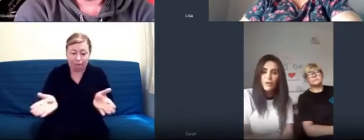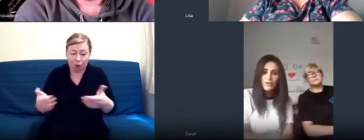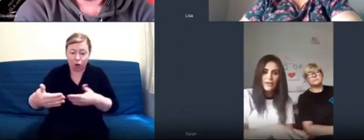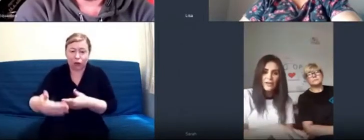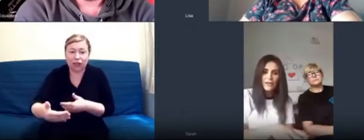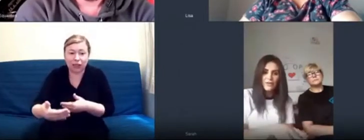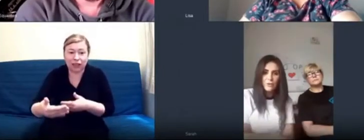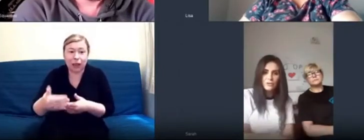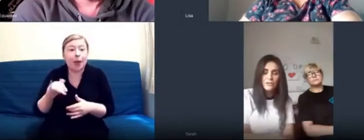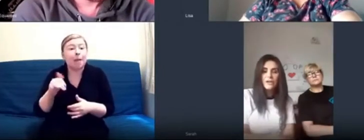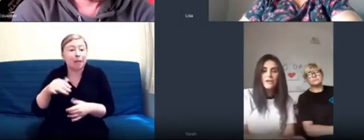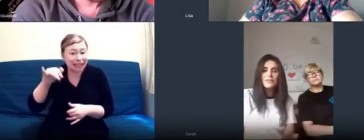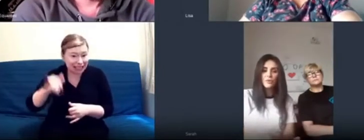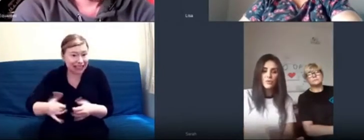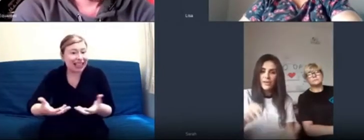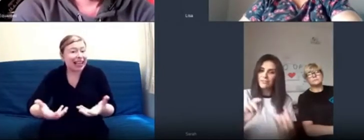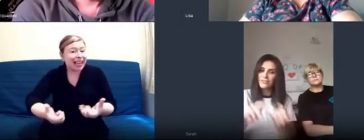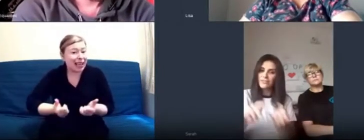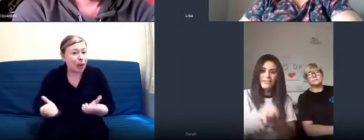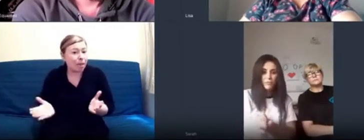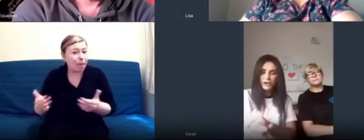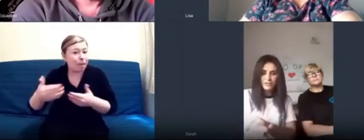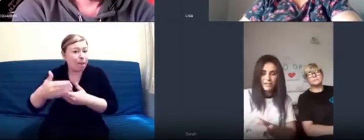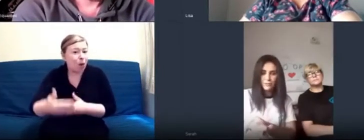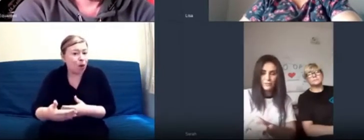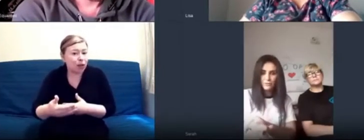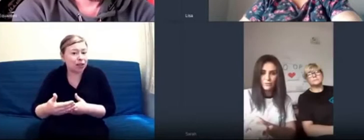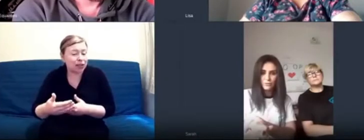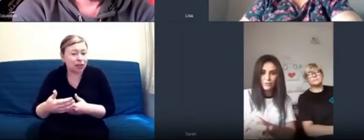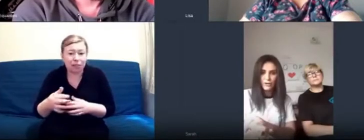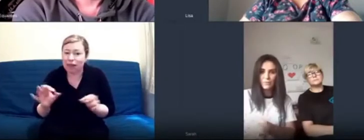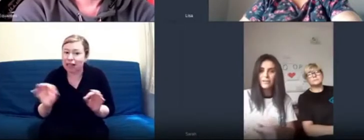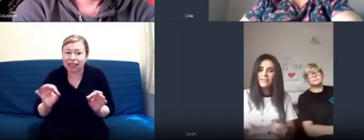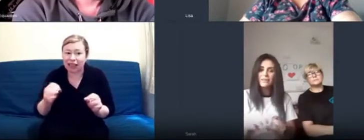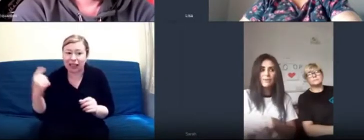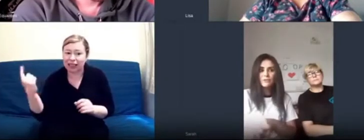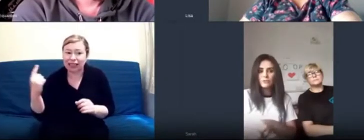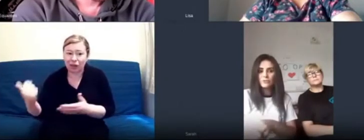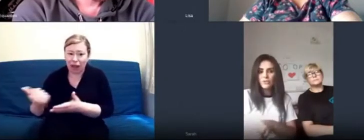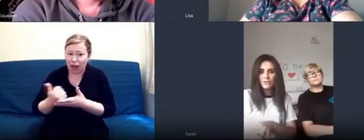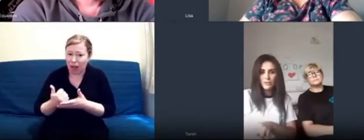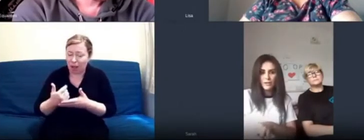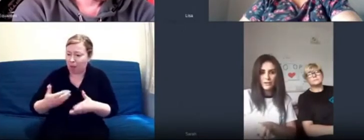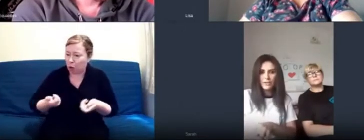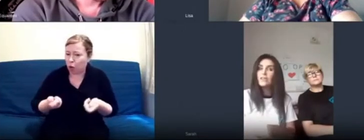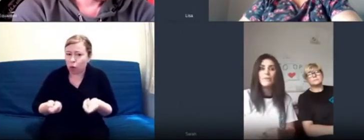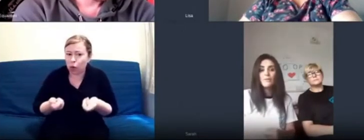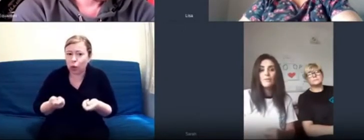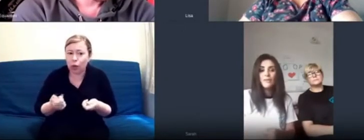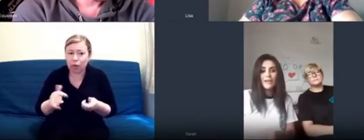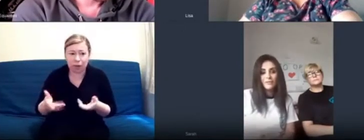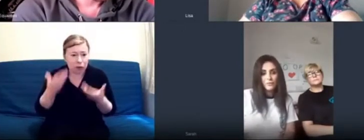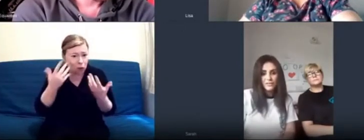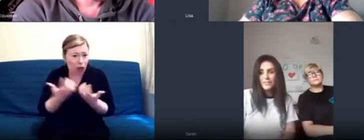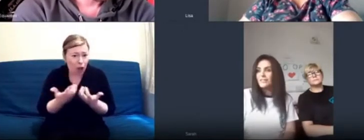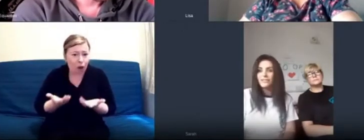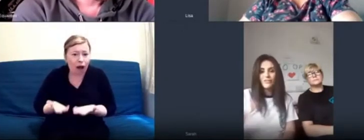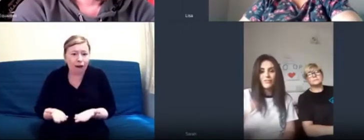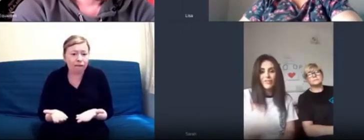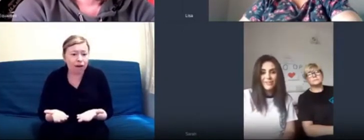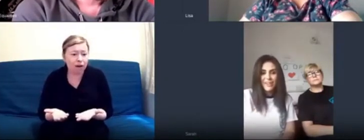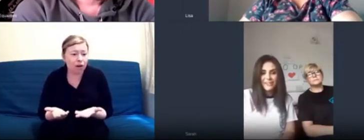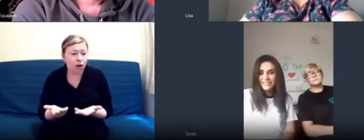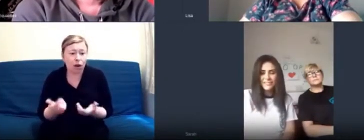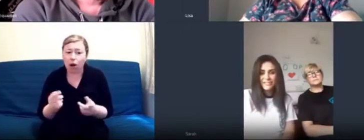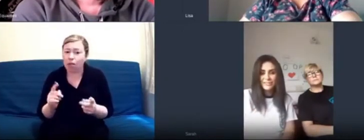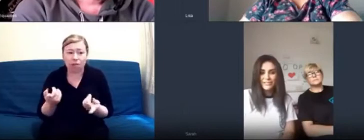they might qualify for a box, but they don't have key workers to help with the food prep. They maybe don't know how to work an oven, or they maybe can't afford